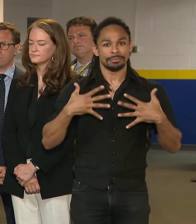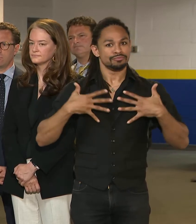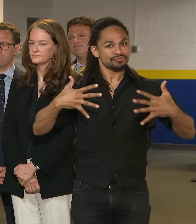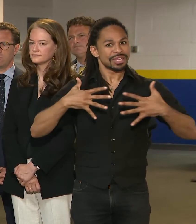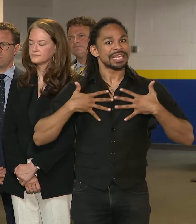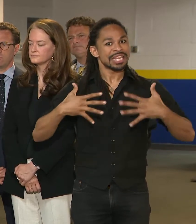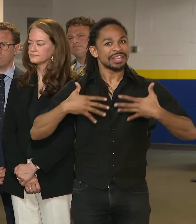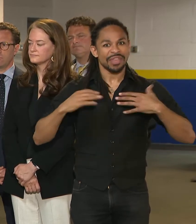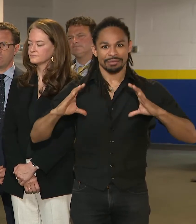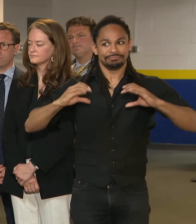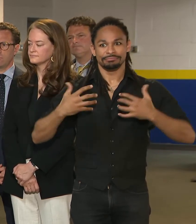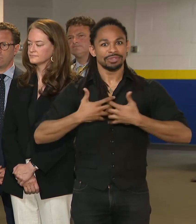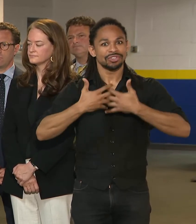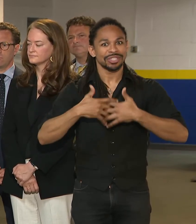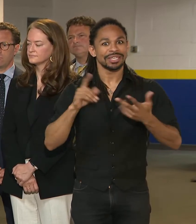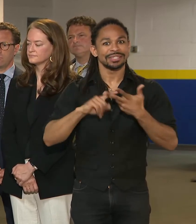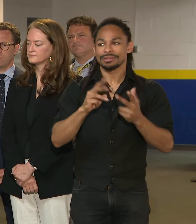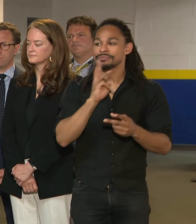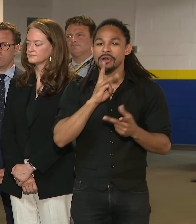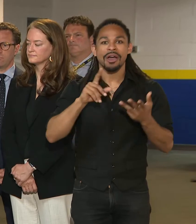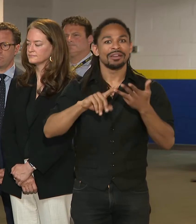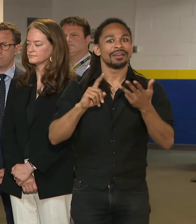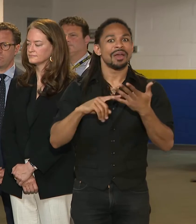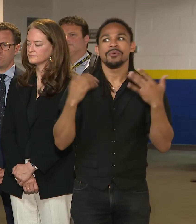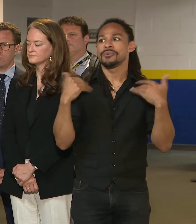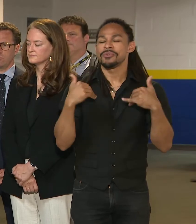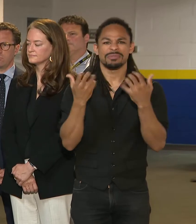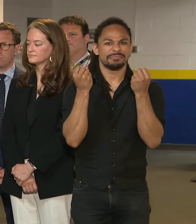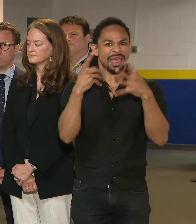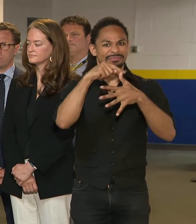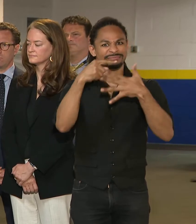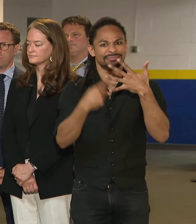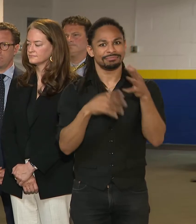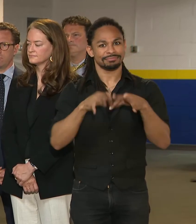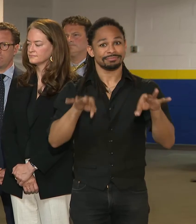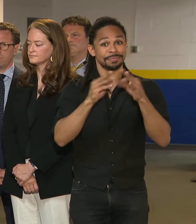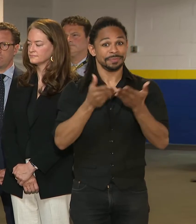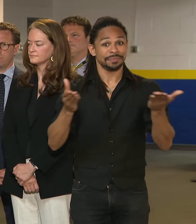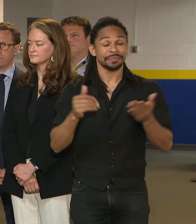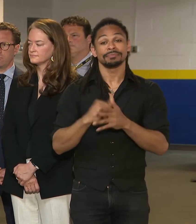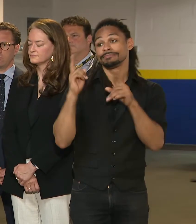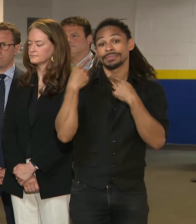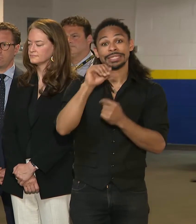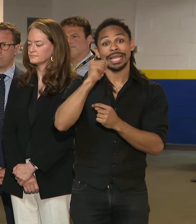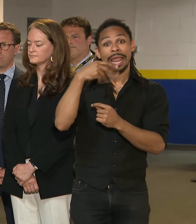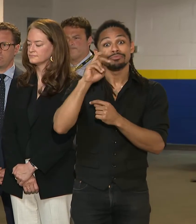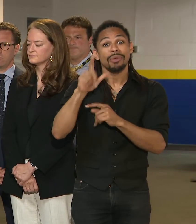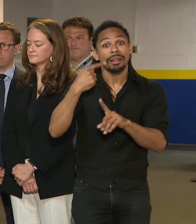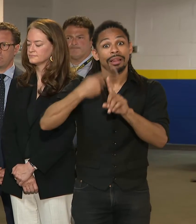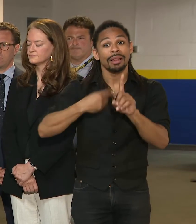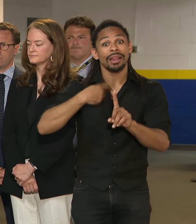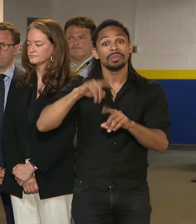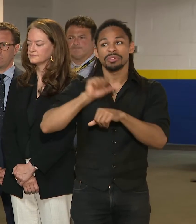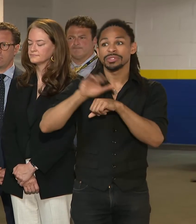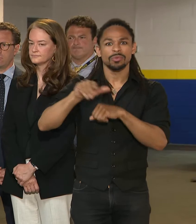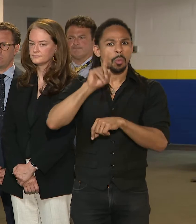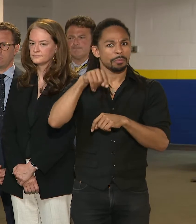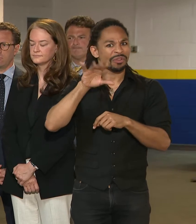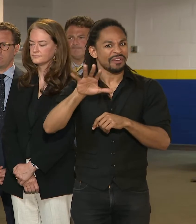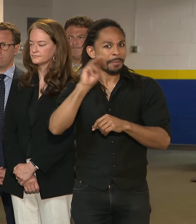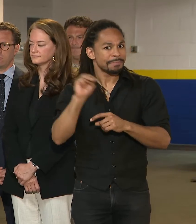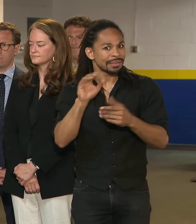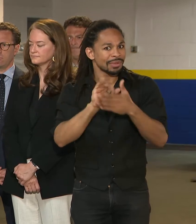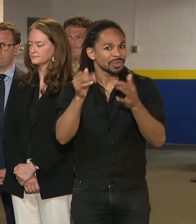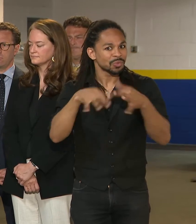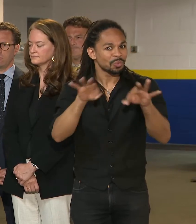many more essential items. Since April, we've shipped over $1.5 million worth of items, and now today, we are